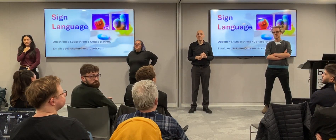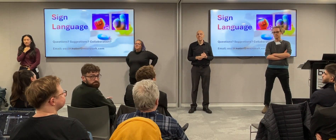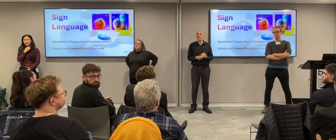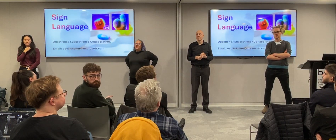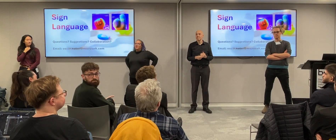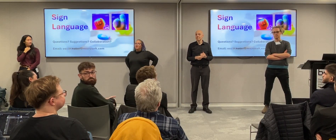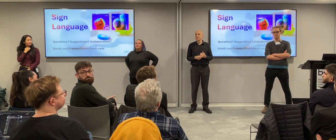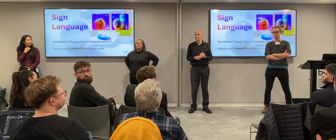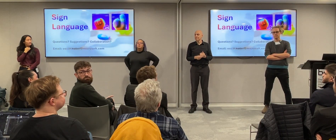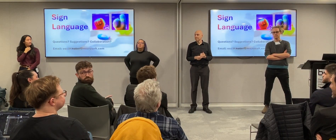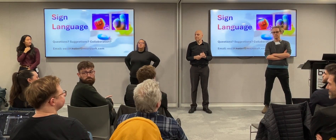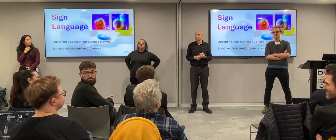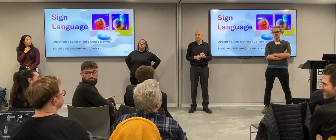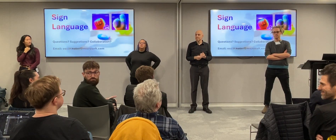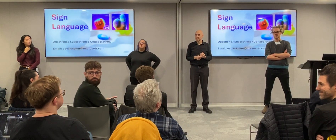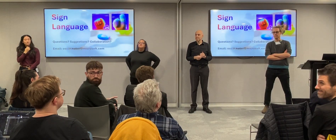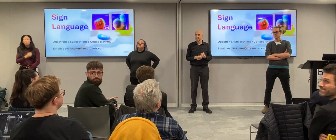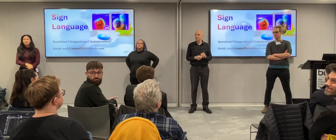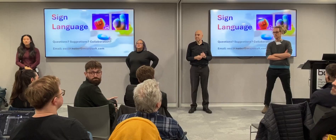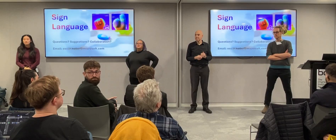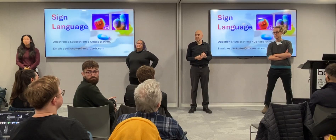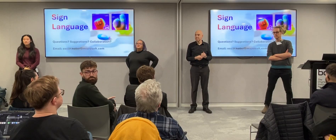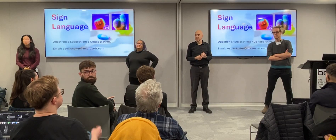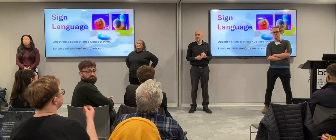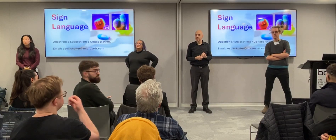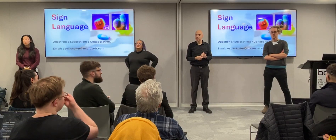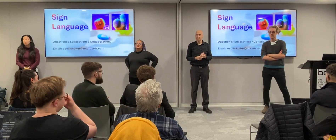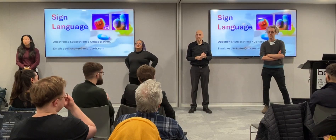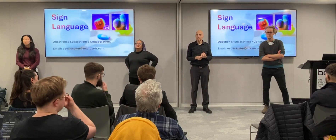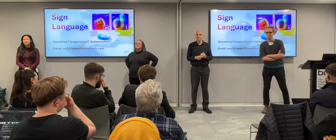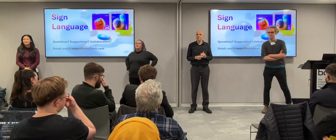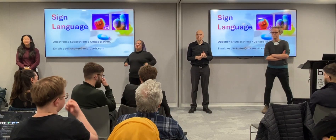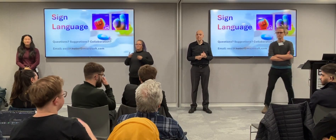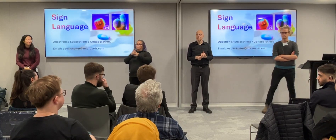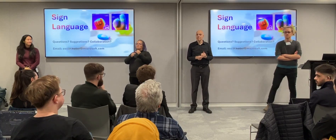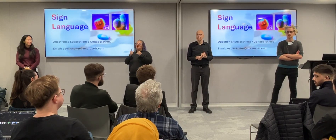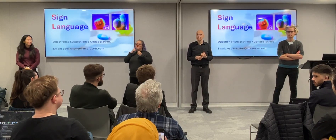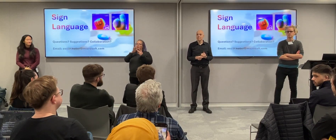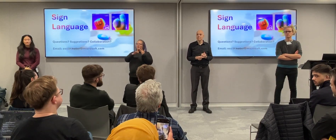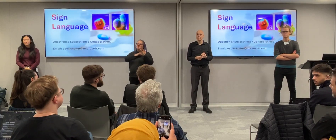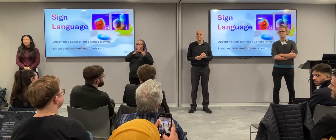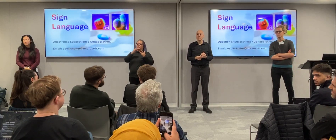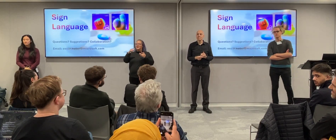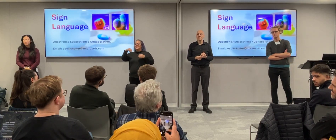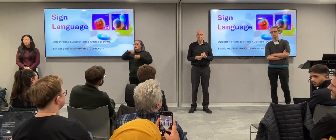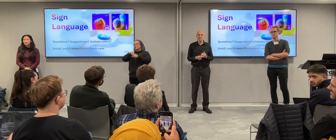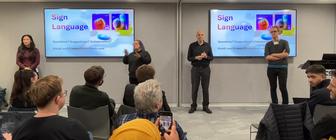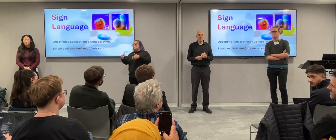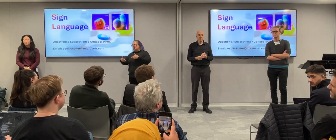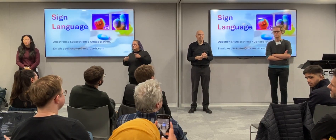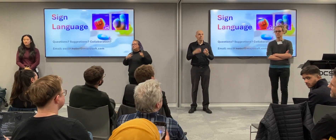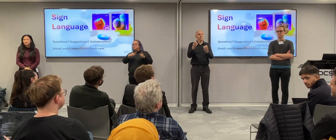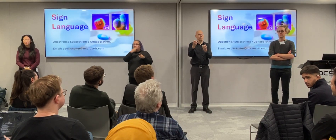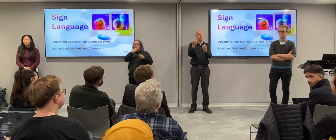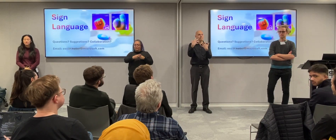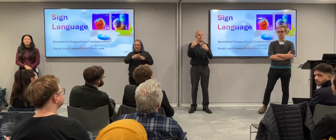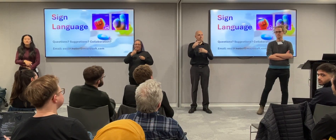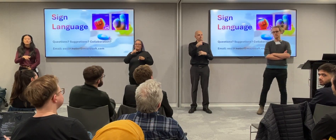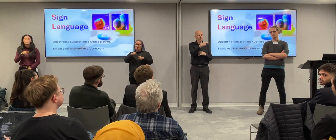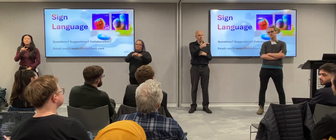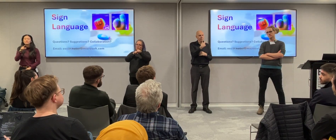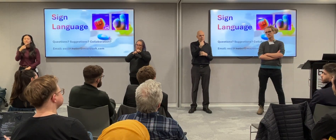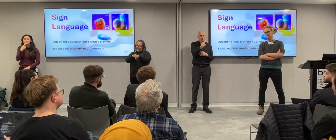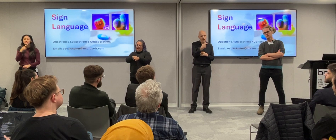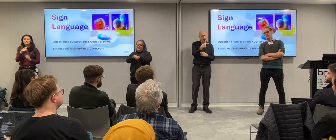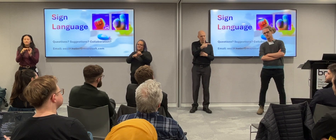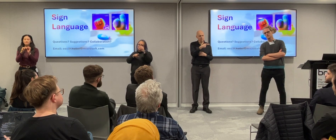Okay, try that. Which one? Yeah. Yeah, you have to take both. Take both. For the recording. You had mentioned for the tracking that